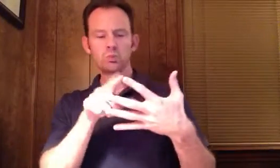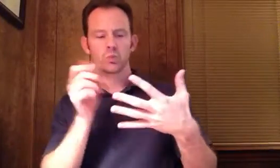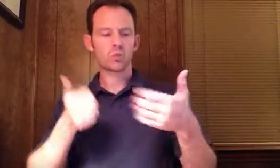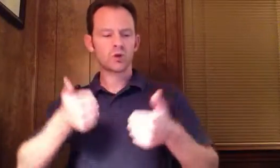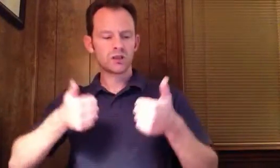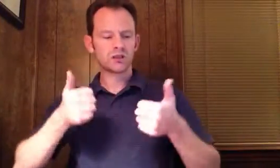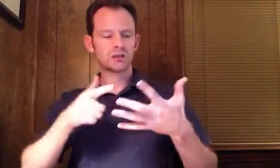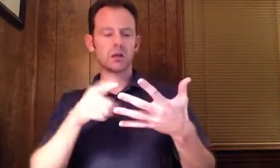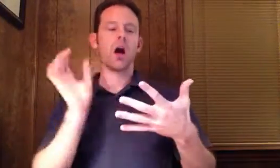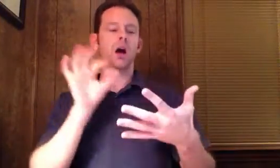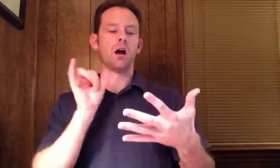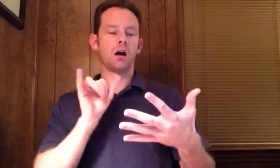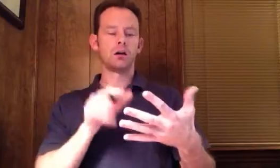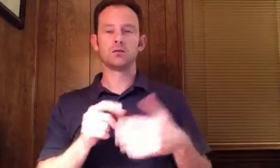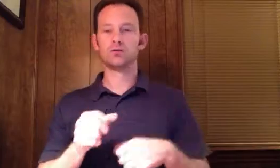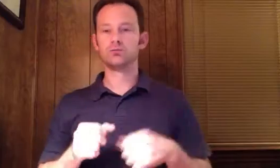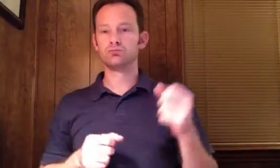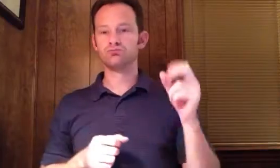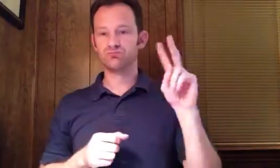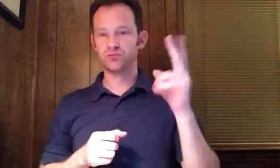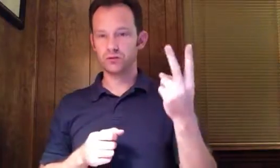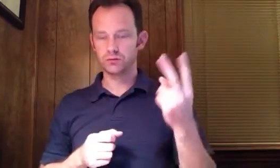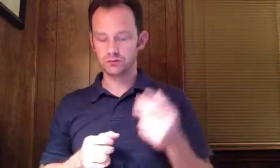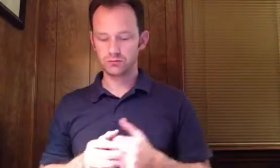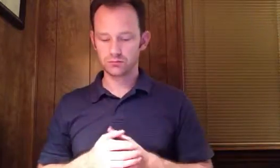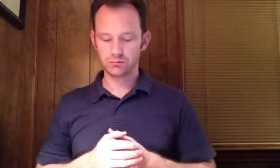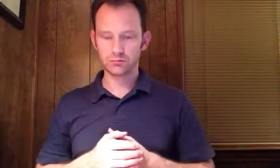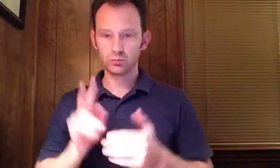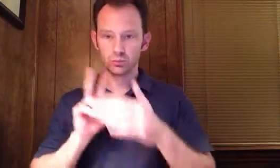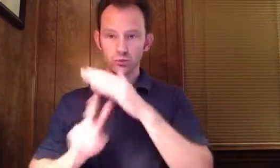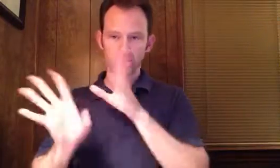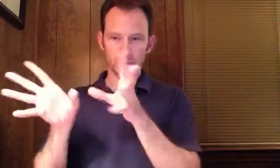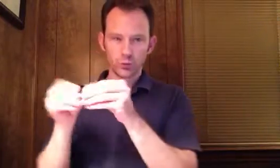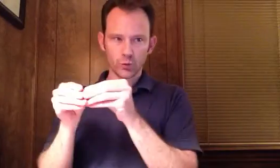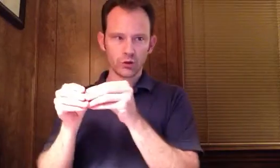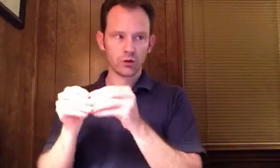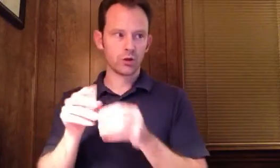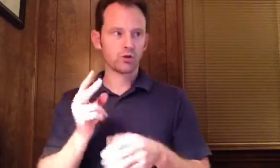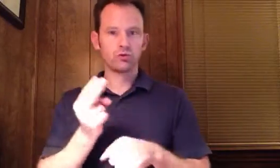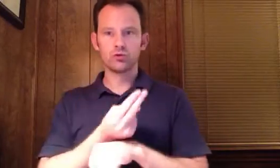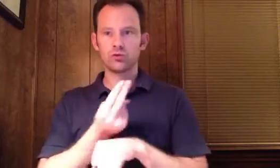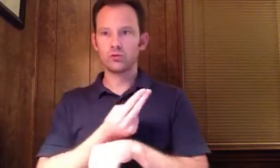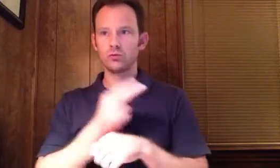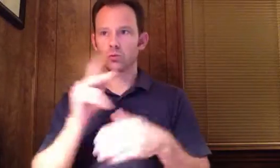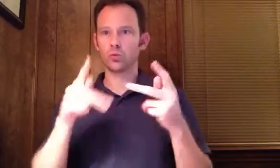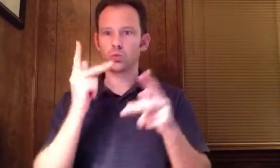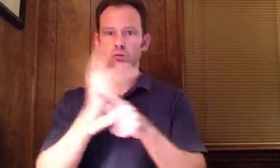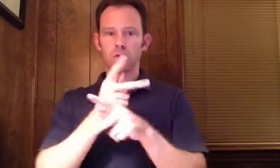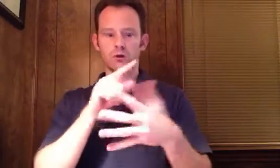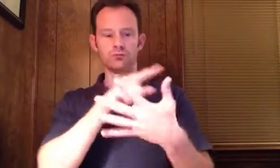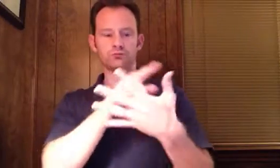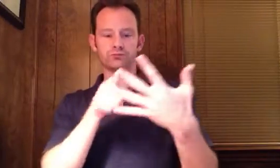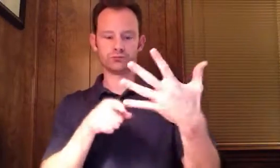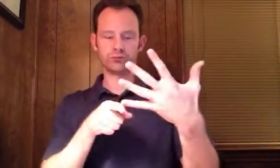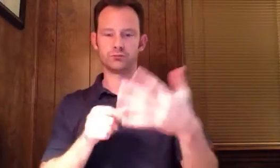single replacement? 2, predict the products using the type of reaction as a model. And then lastly, after writing the formulas